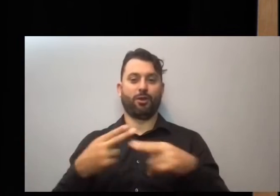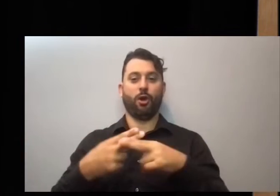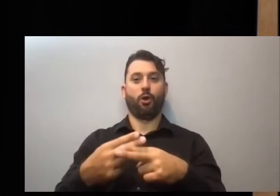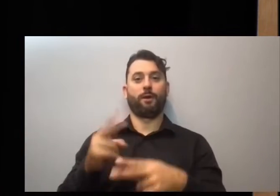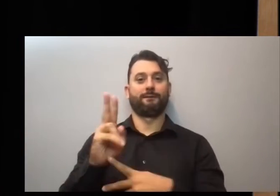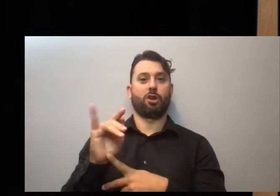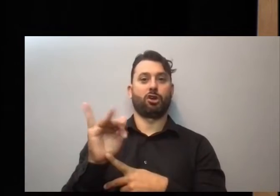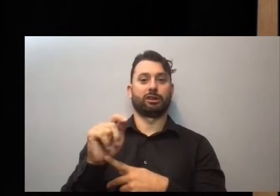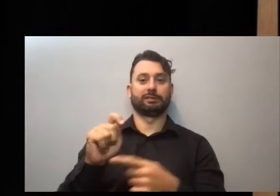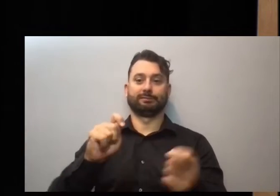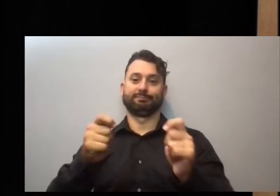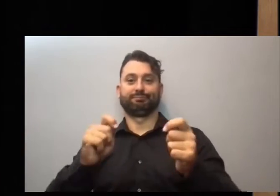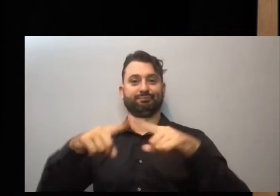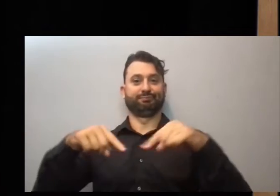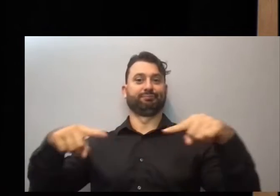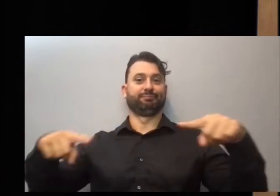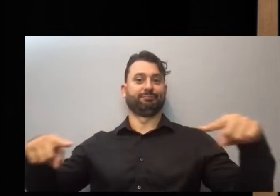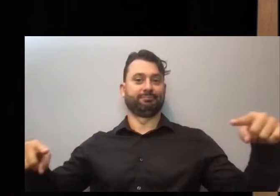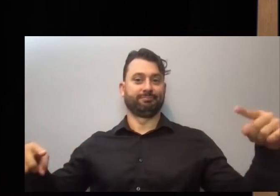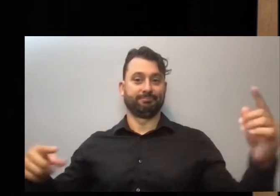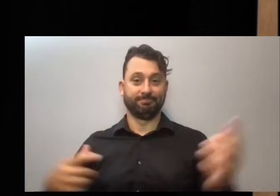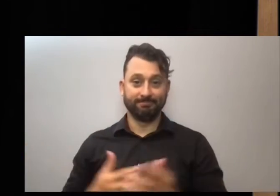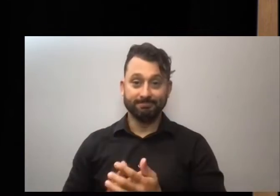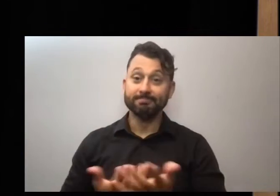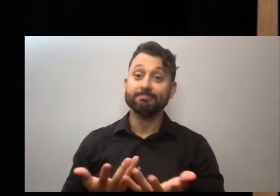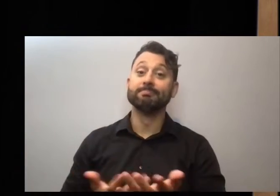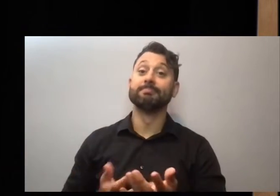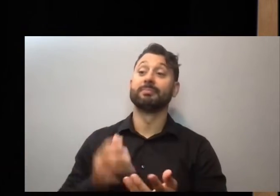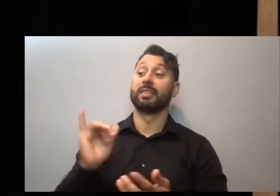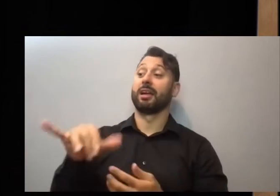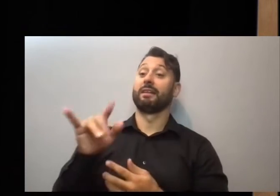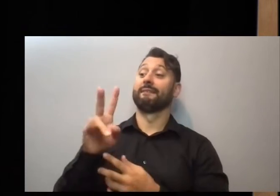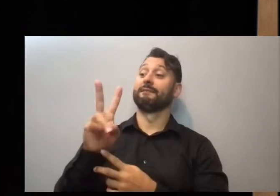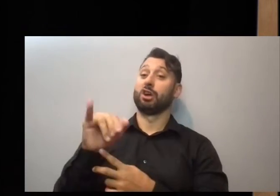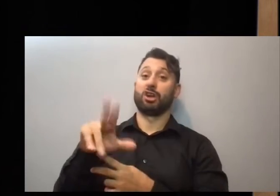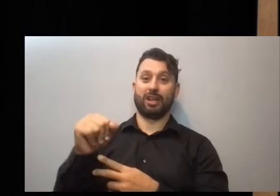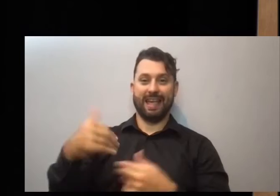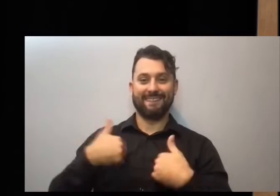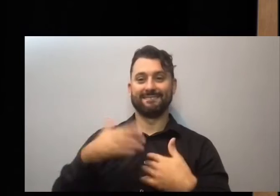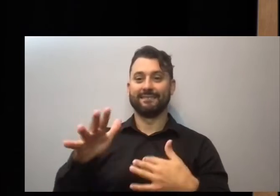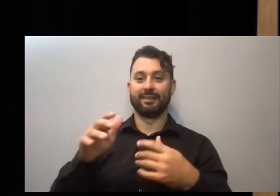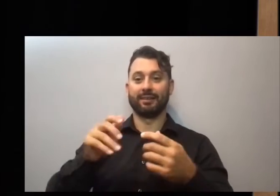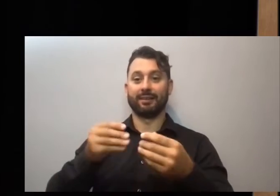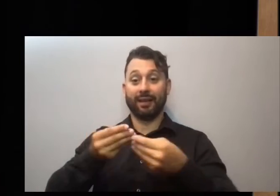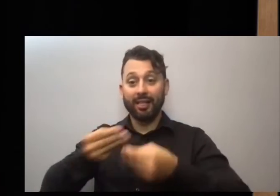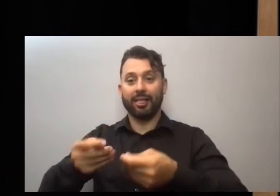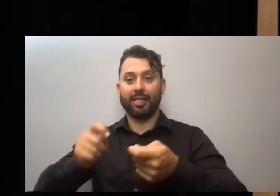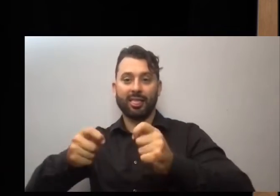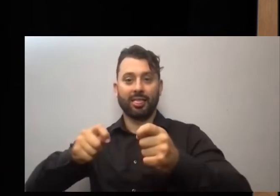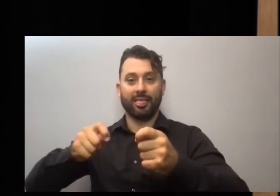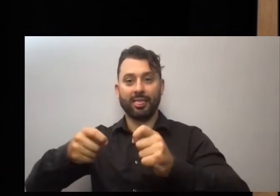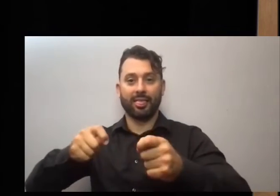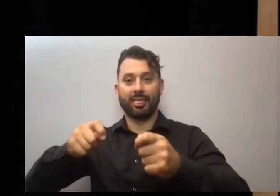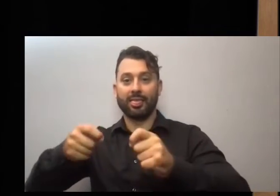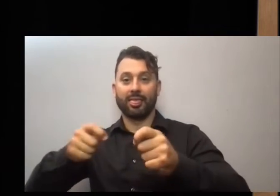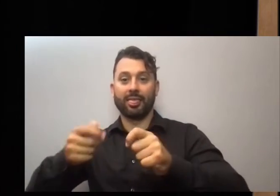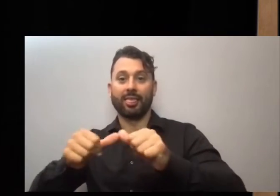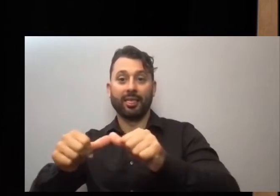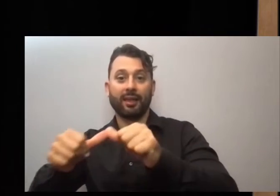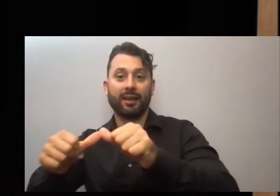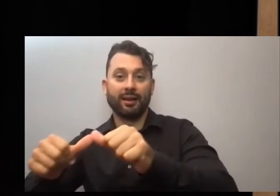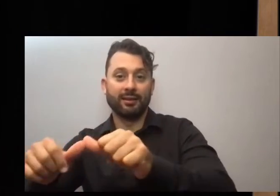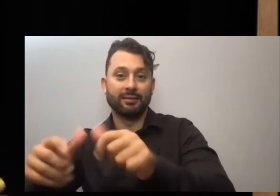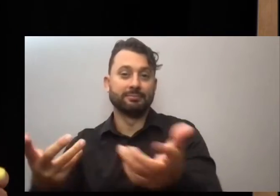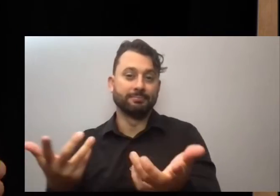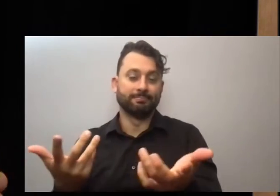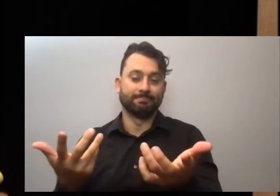in the community, the more chances there are for a variant to come about, because they keep on making these little mistakes. So remember, we had